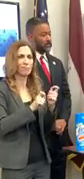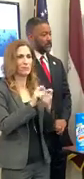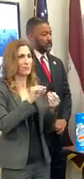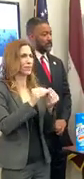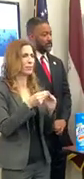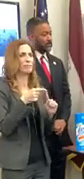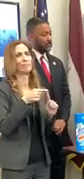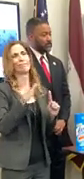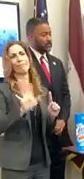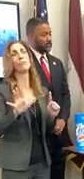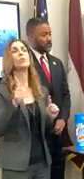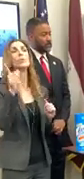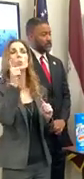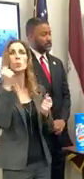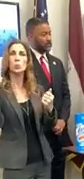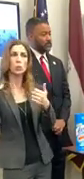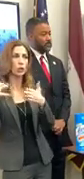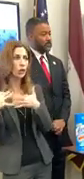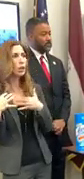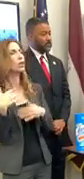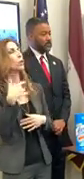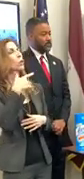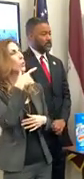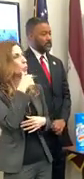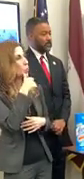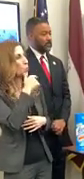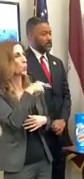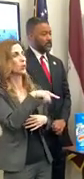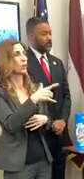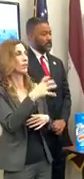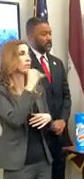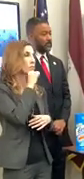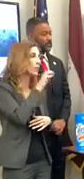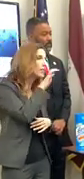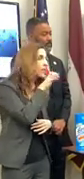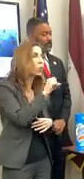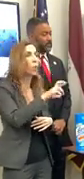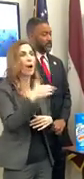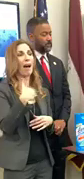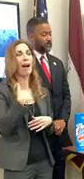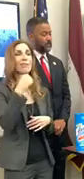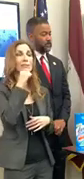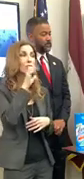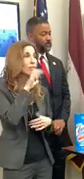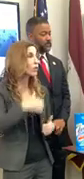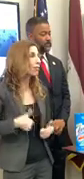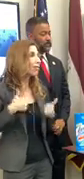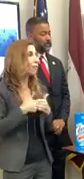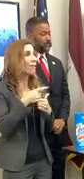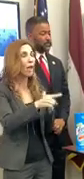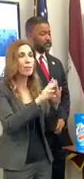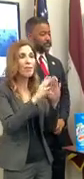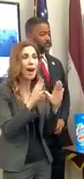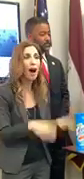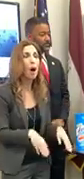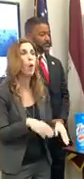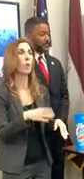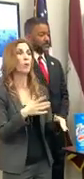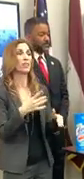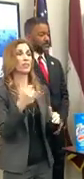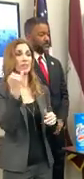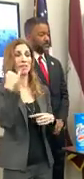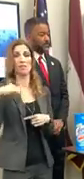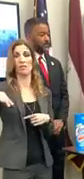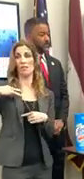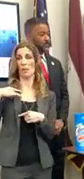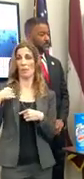is who's coming and who is elderly or has an elderly parent in their home where being